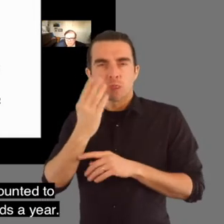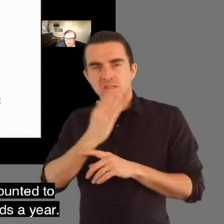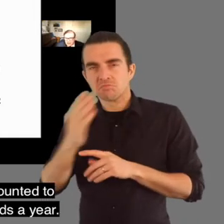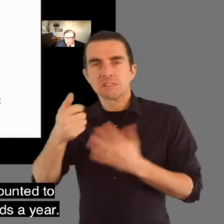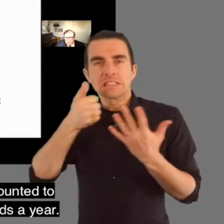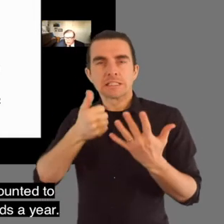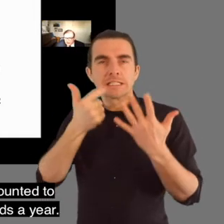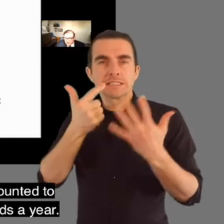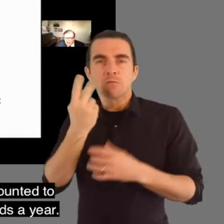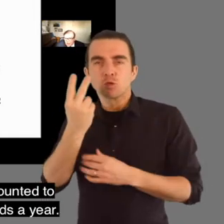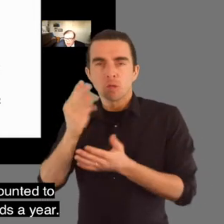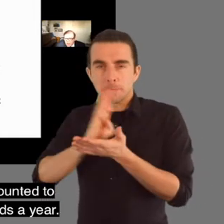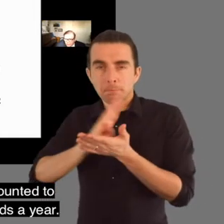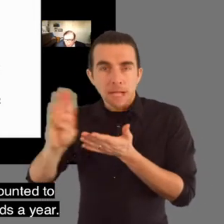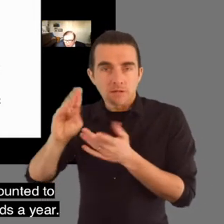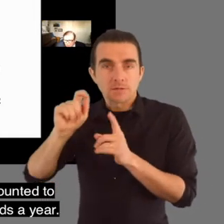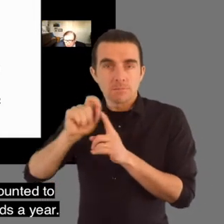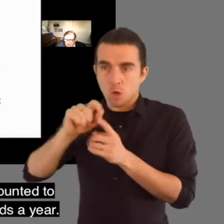countries amounted to between